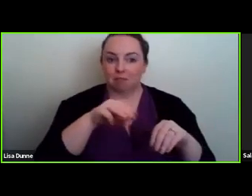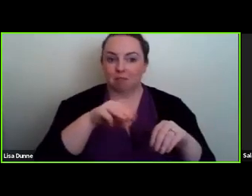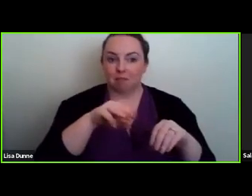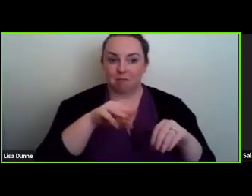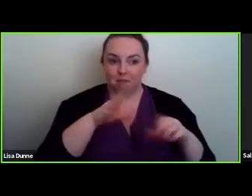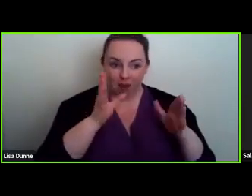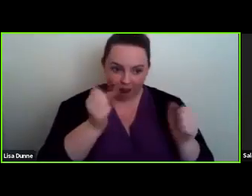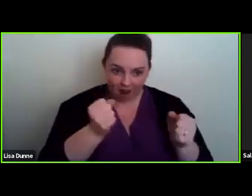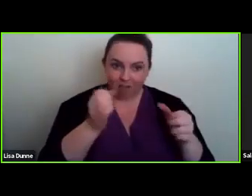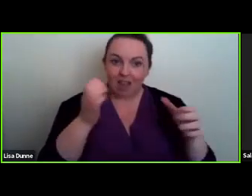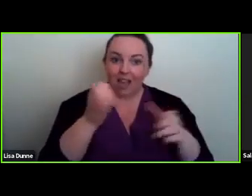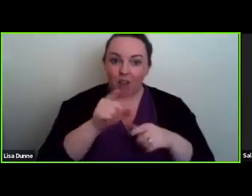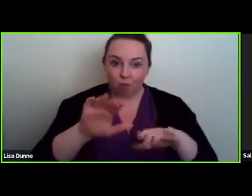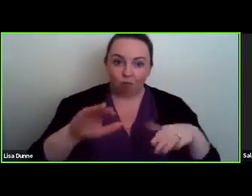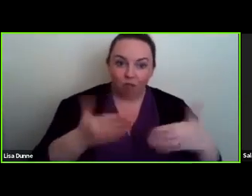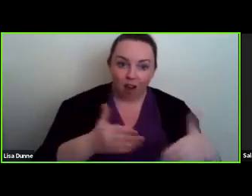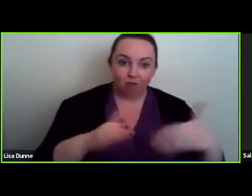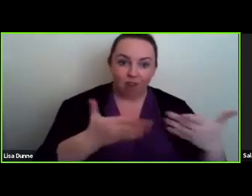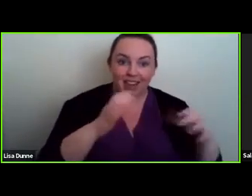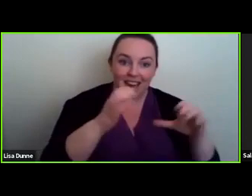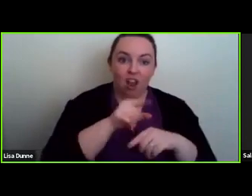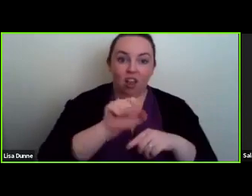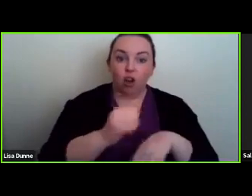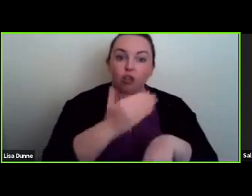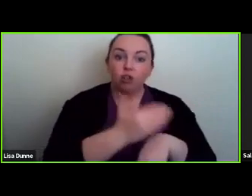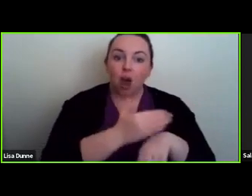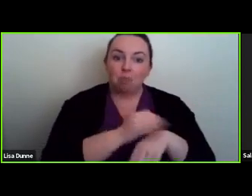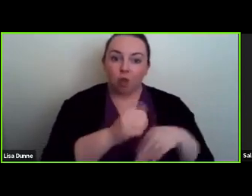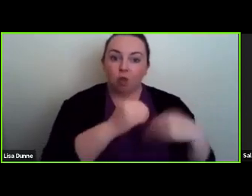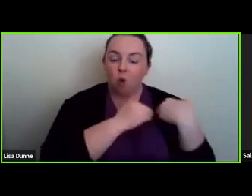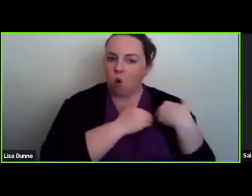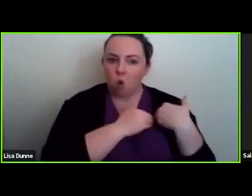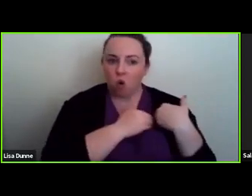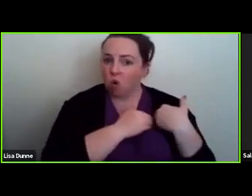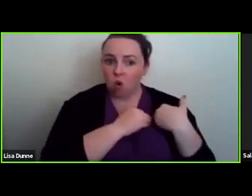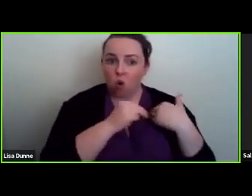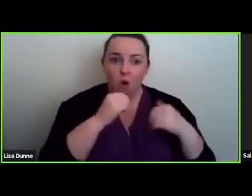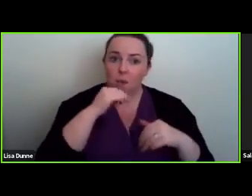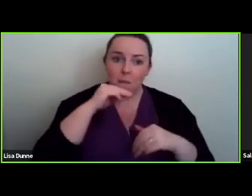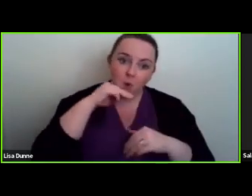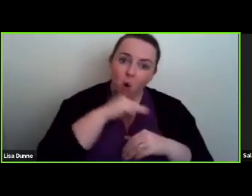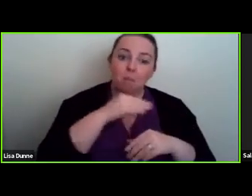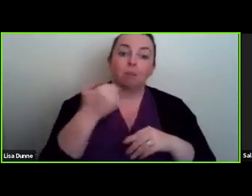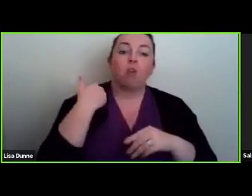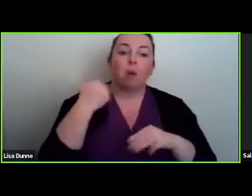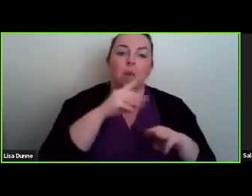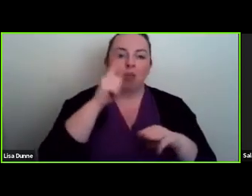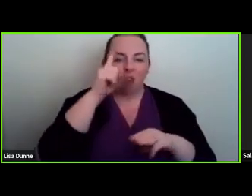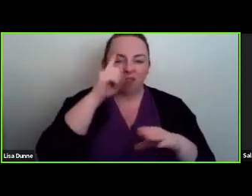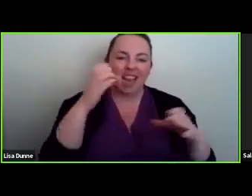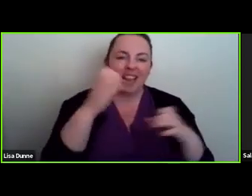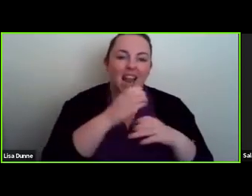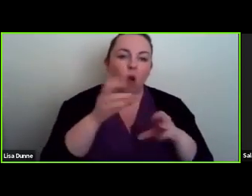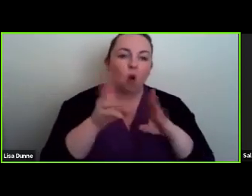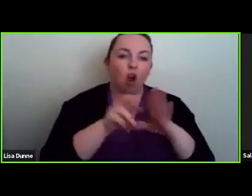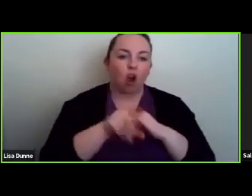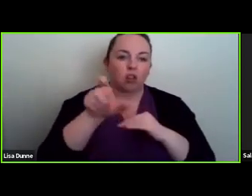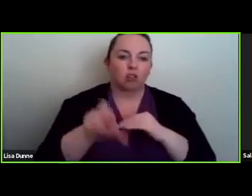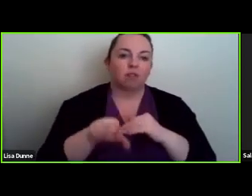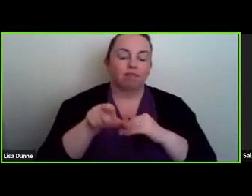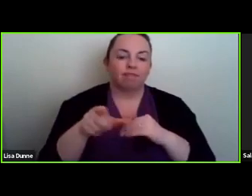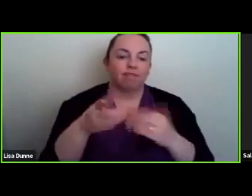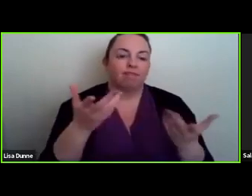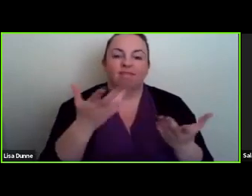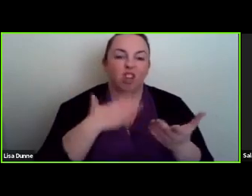care, and their jobs and roles has been found to be essential. Yet before, people look at care work as dirty work and work that